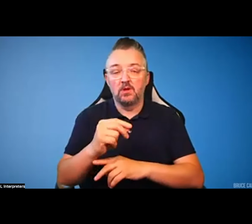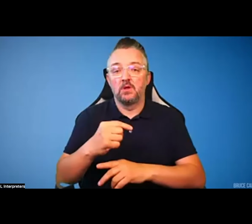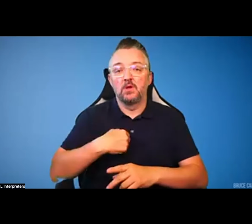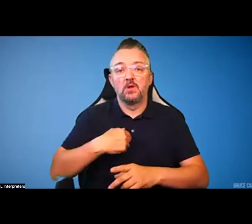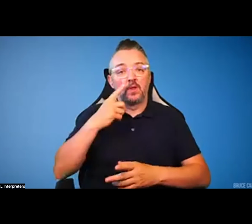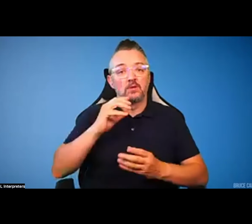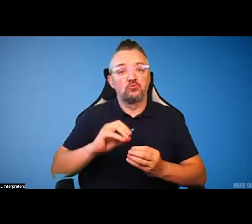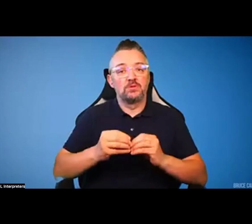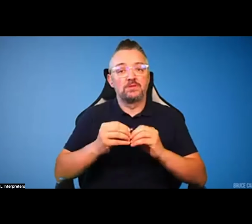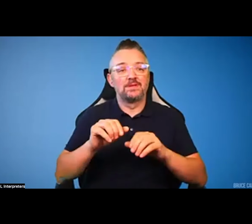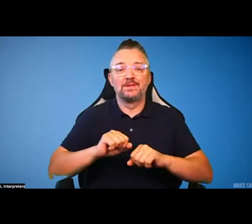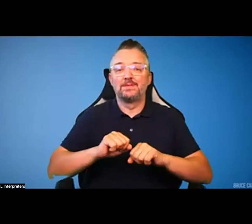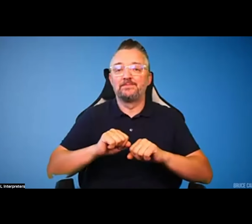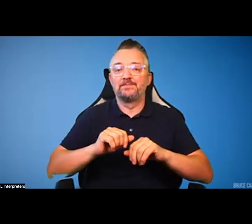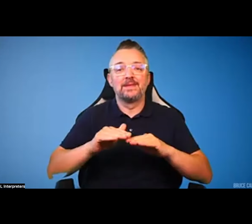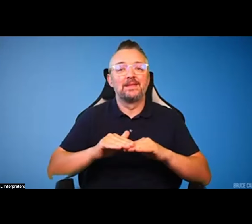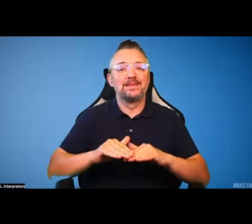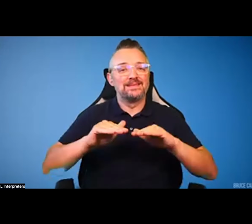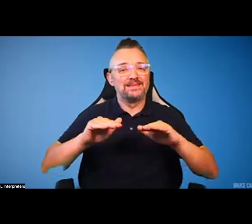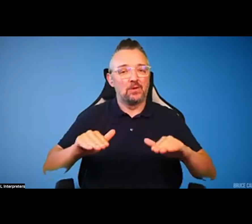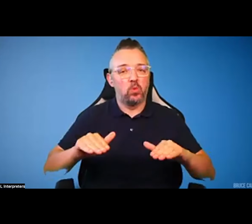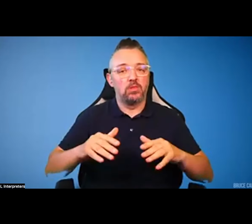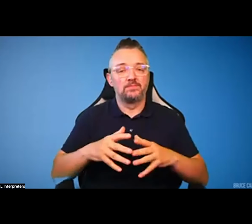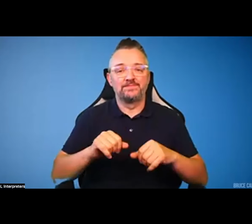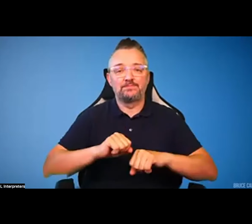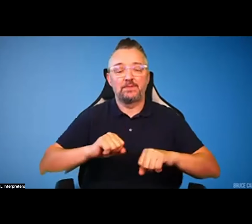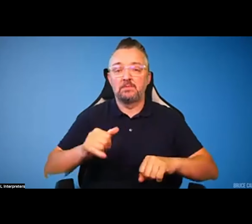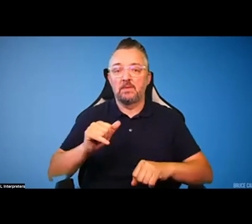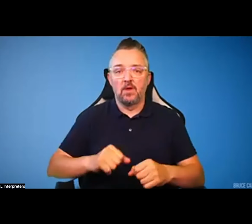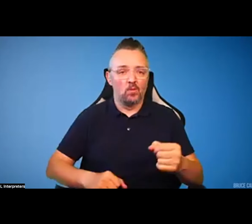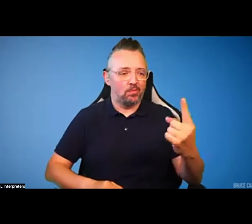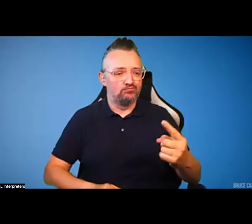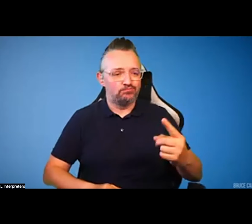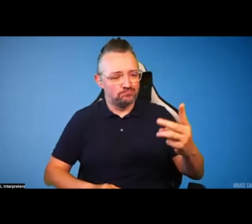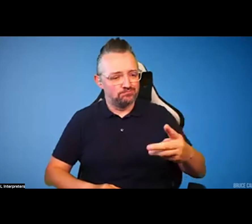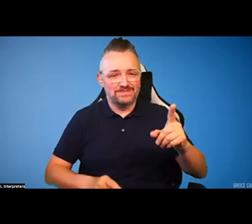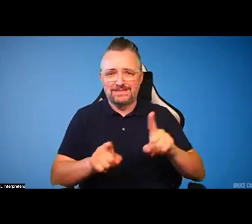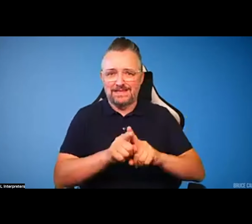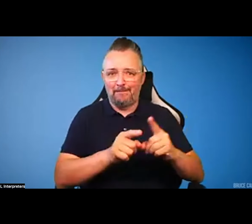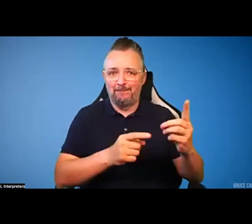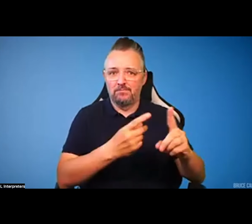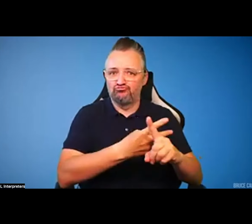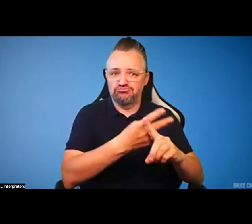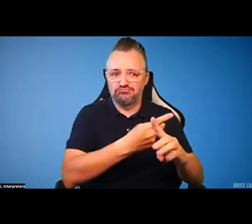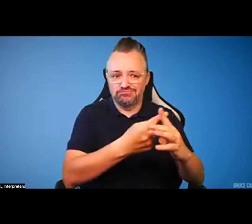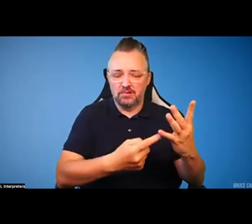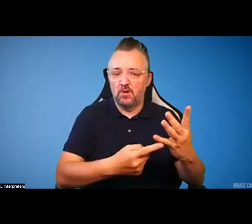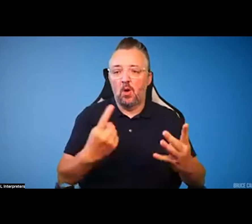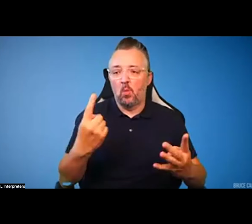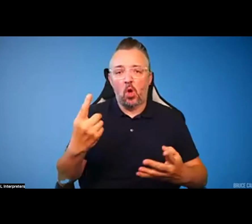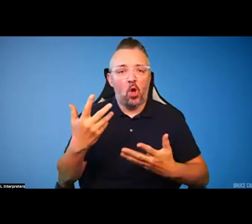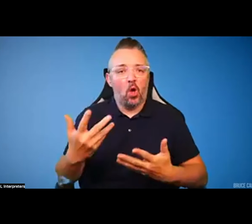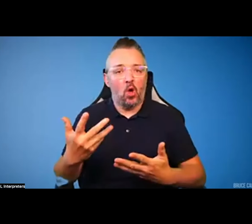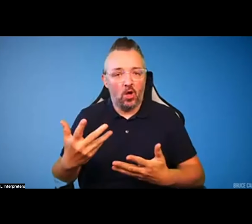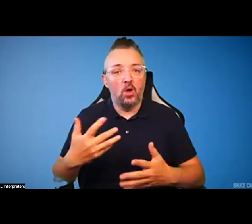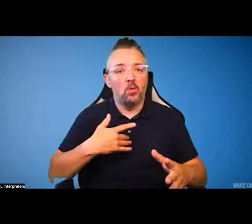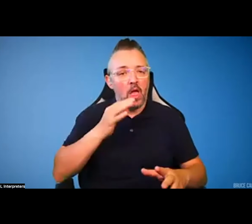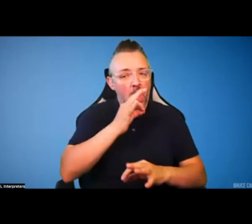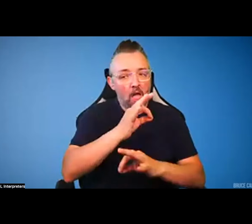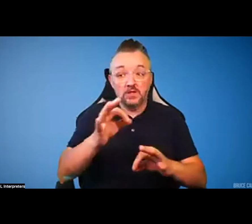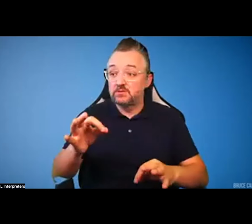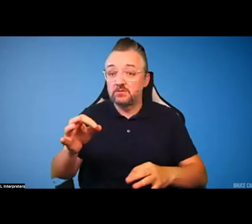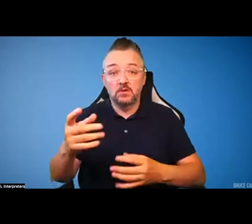equal airspace. So if we feel that you've asked a few questions and there's somebody who's not had the opportunity to get to one yet, we'll field it in that way as well.